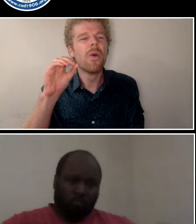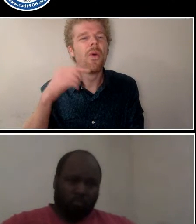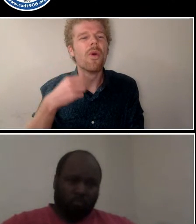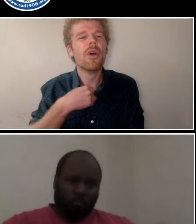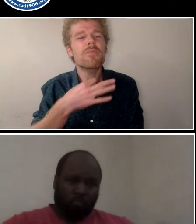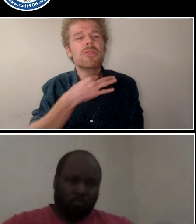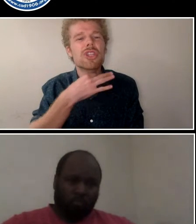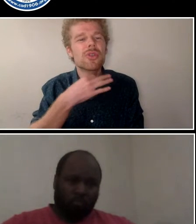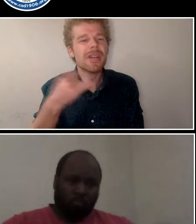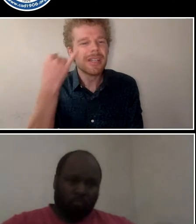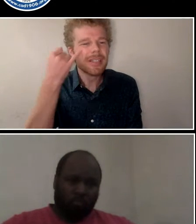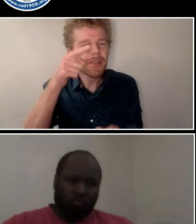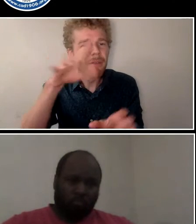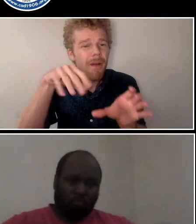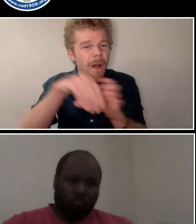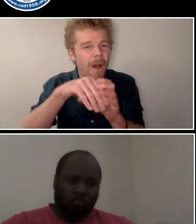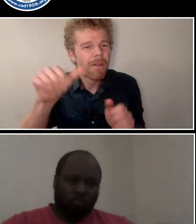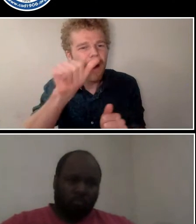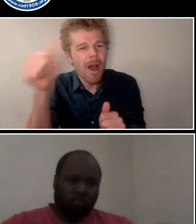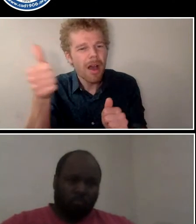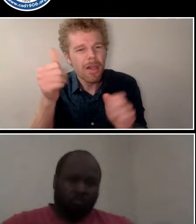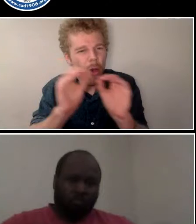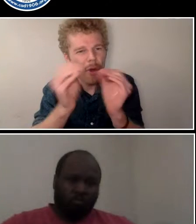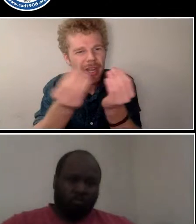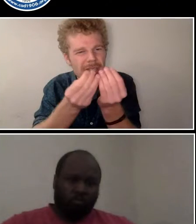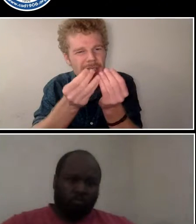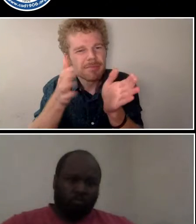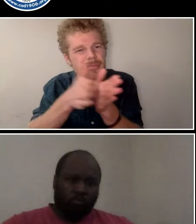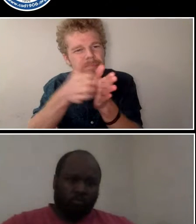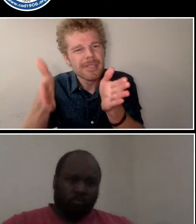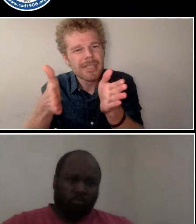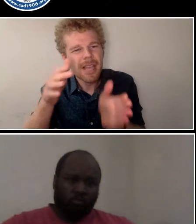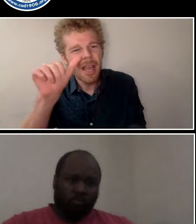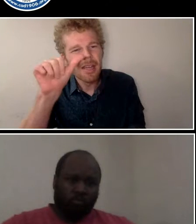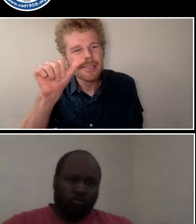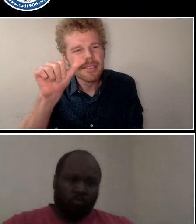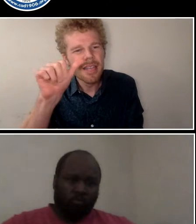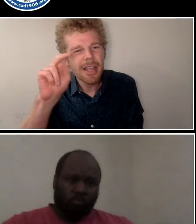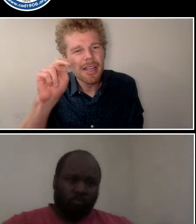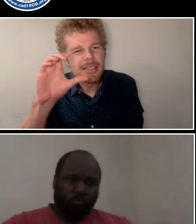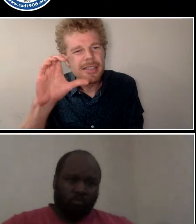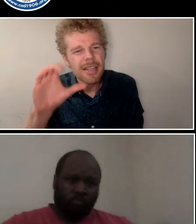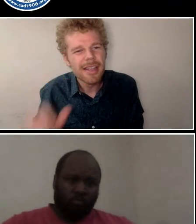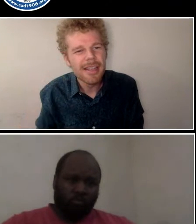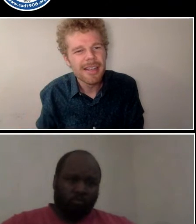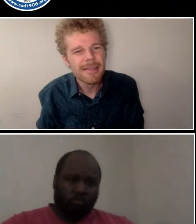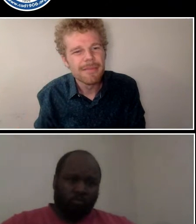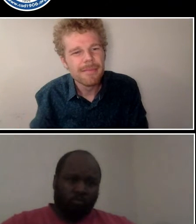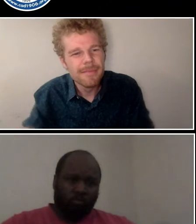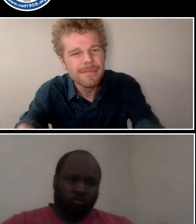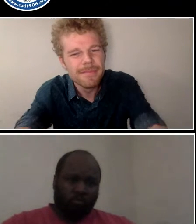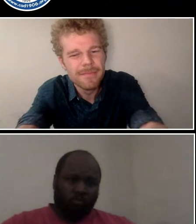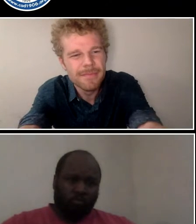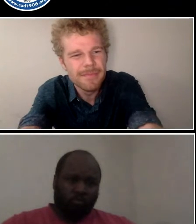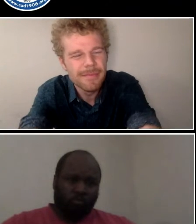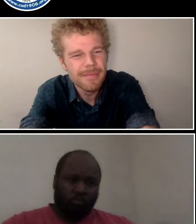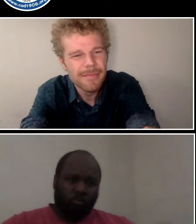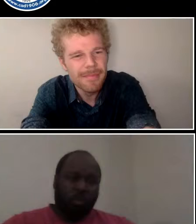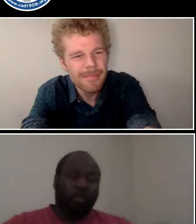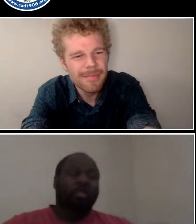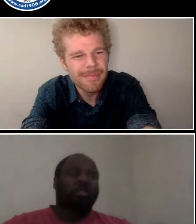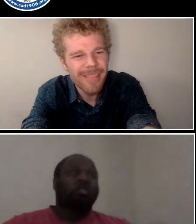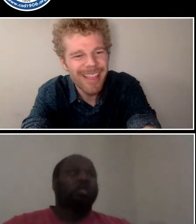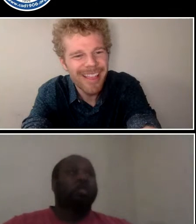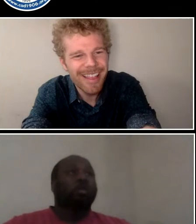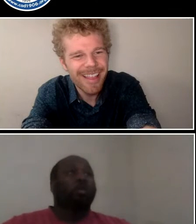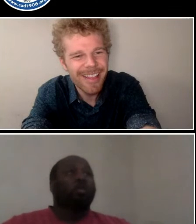can still stay engaged, even in this virtual environment. And Rico, I'm curious about you, if you're involved with any